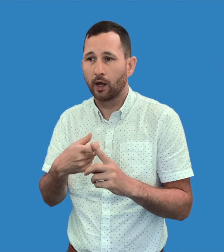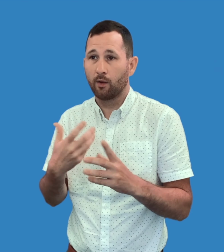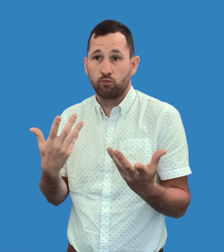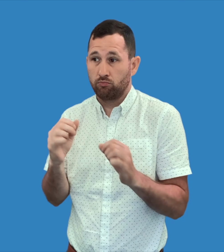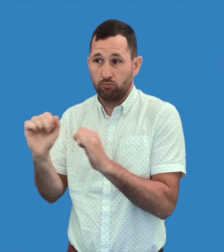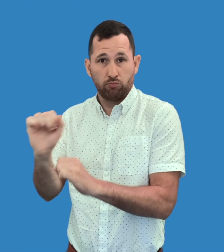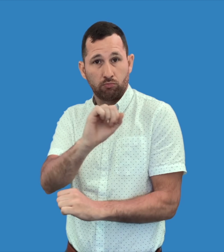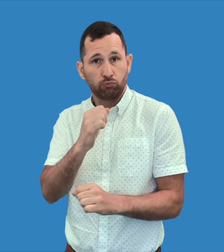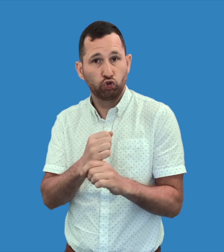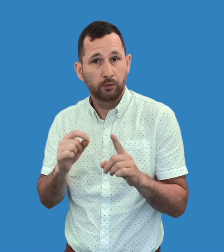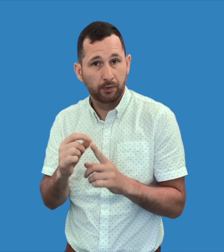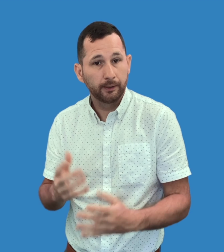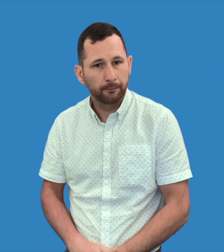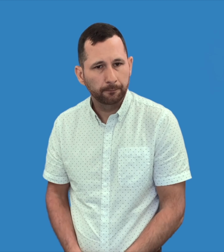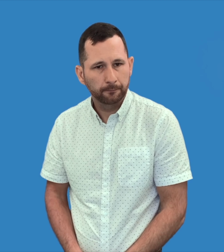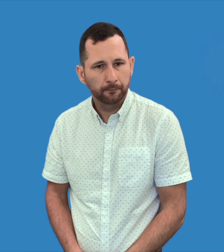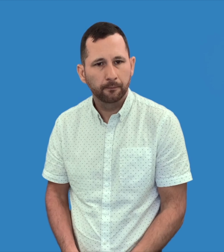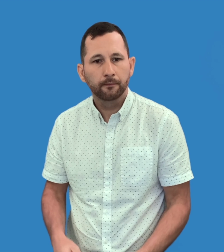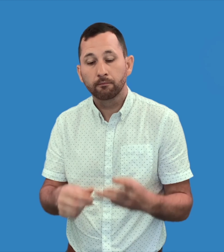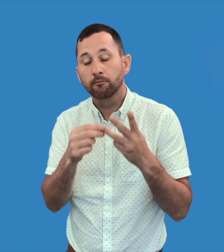gov.uk or their GP.